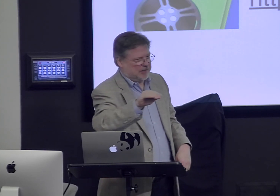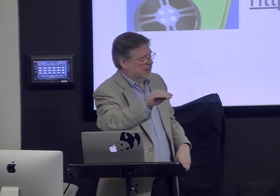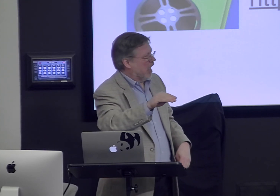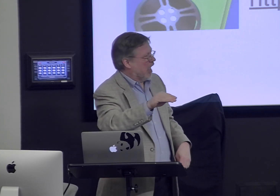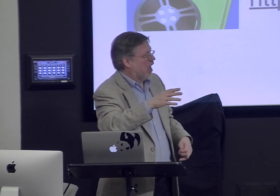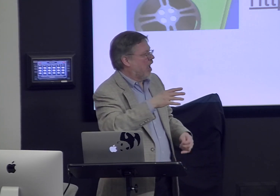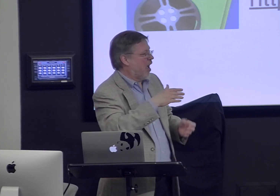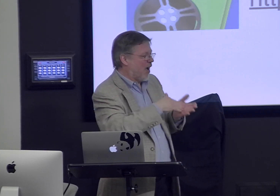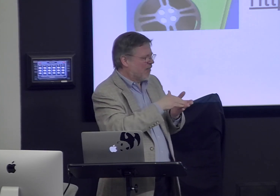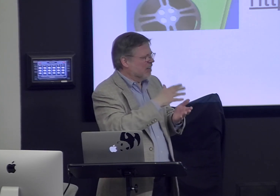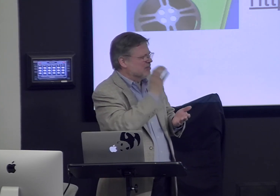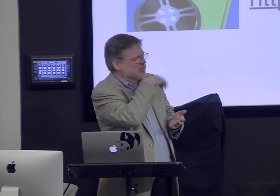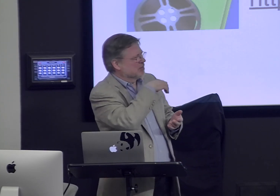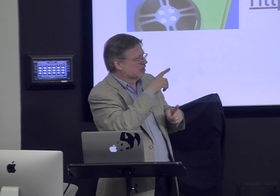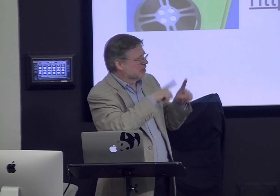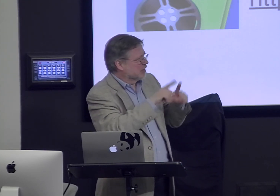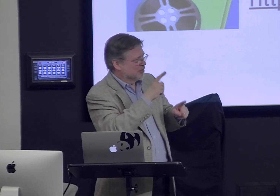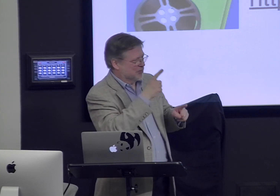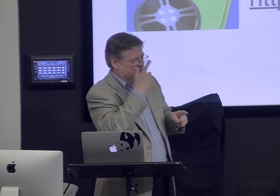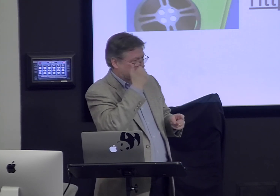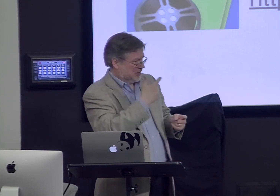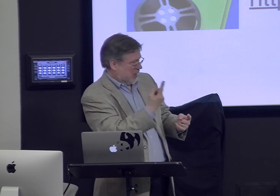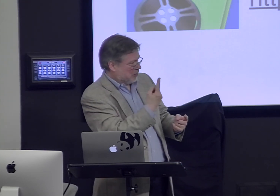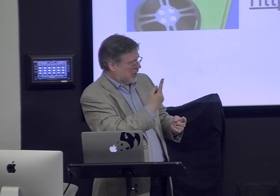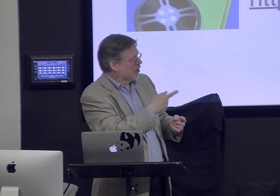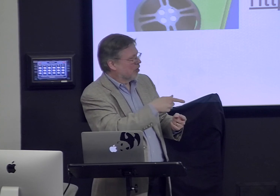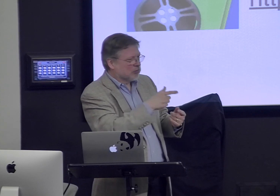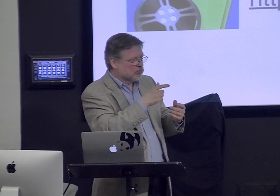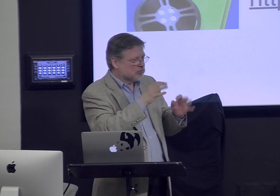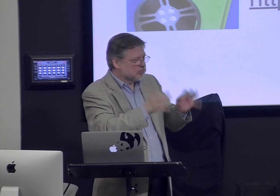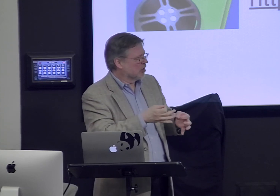at ways that a community might already refer to something,